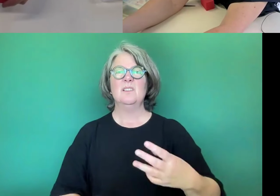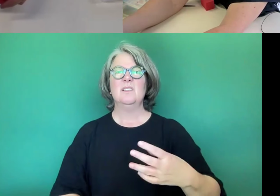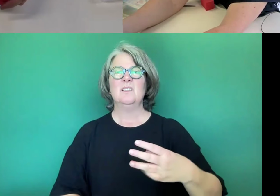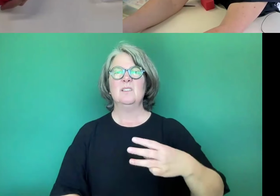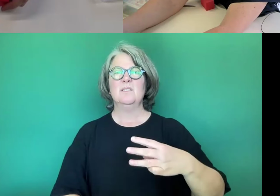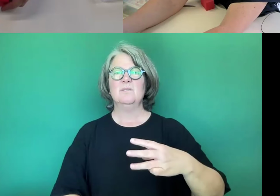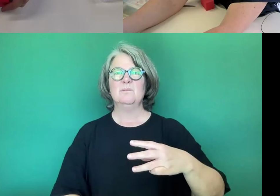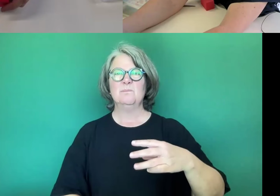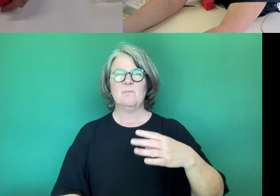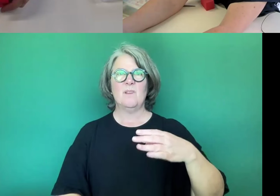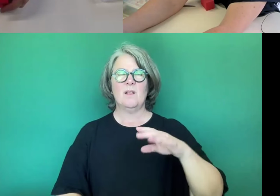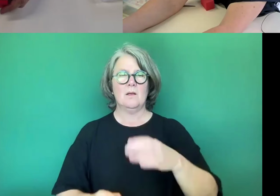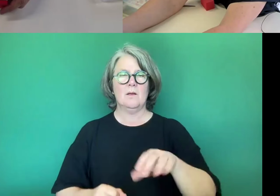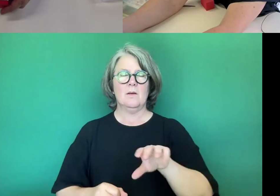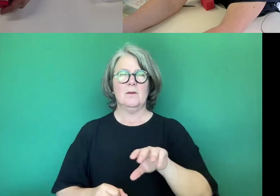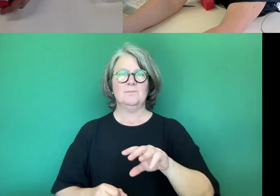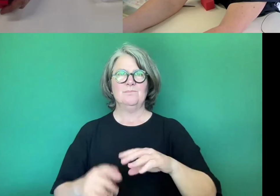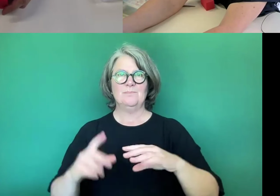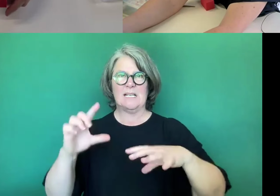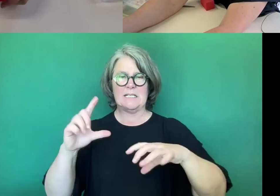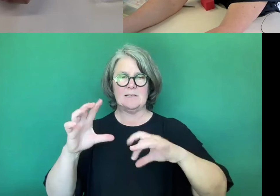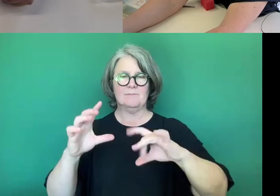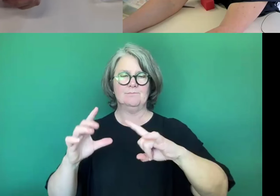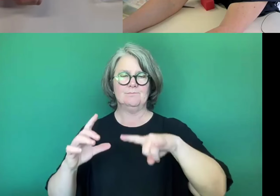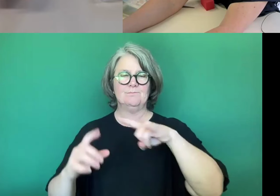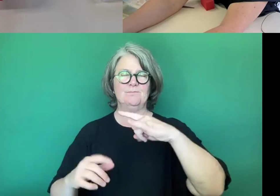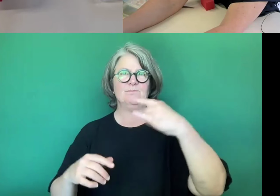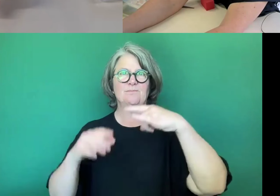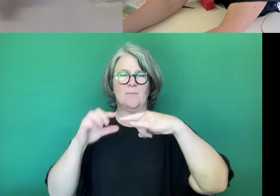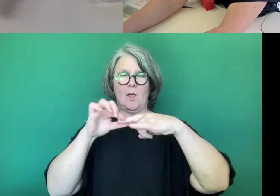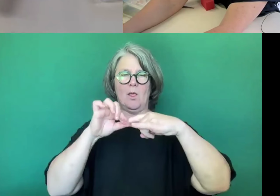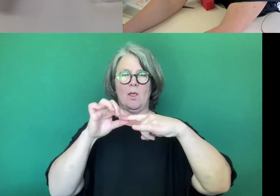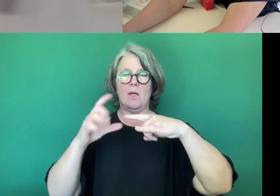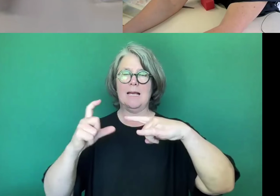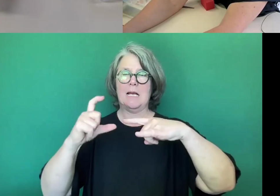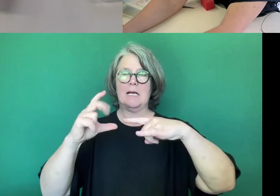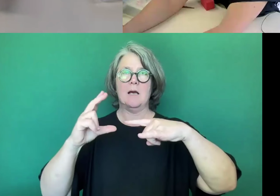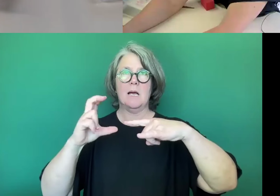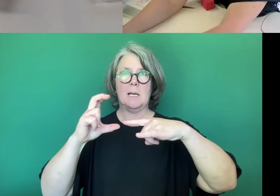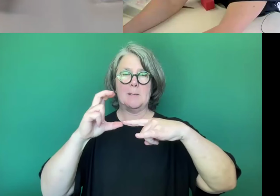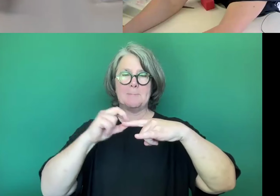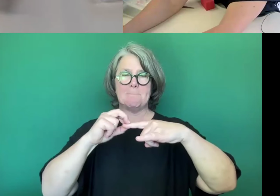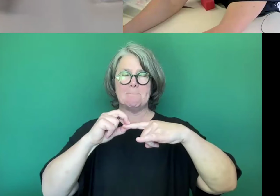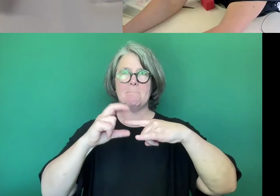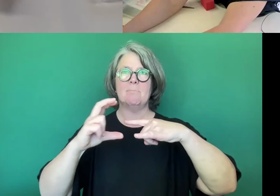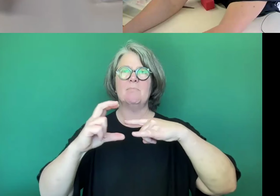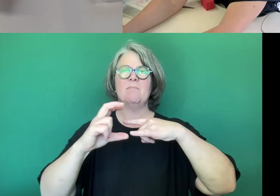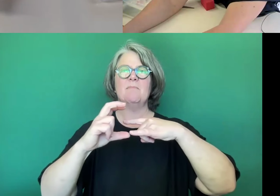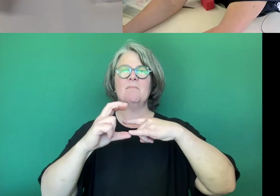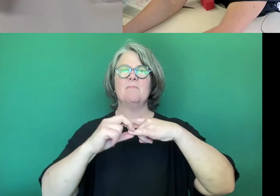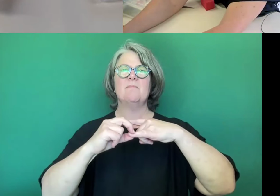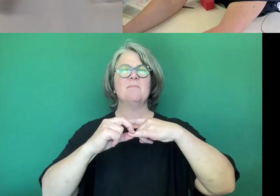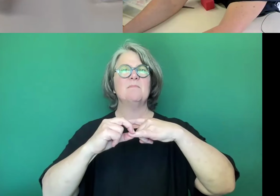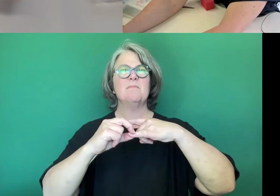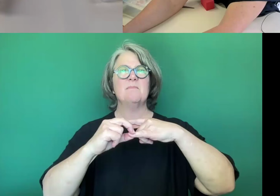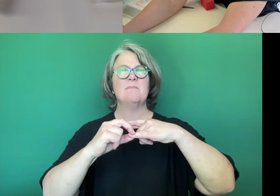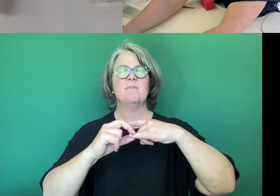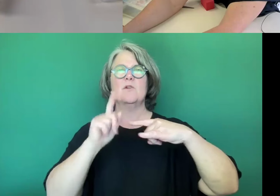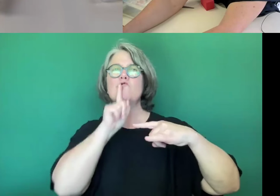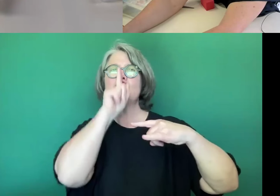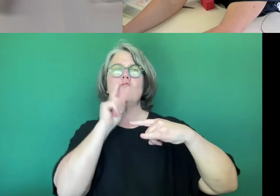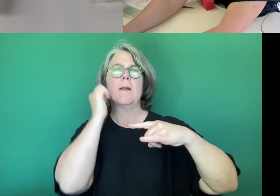flaps. So if I hold it that direction, that direction, that direction, hopefully you can see the way that